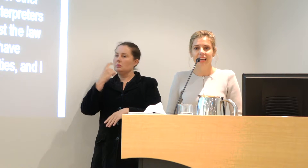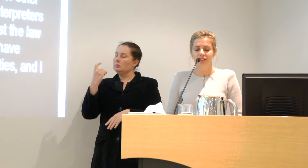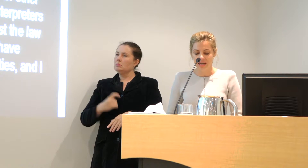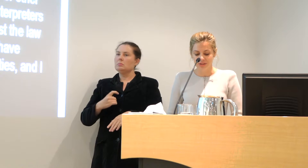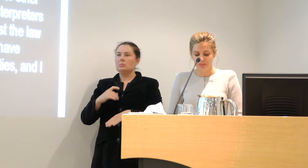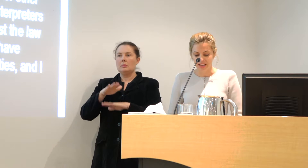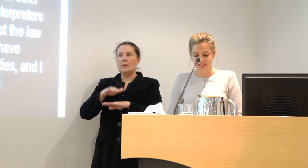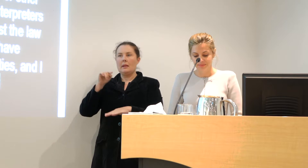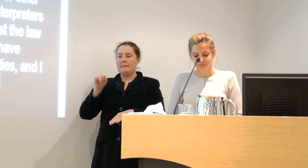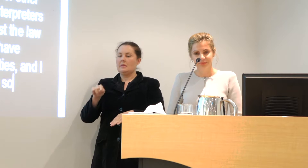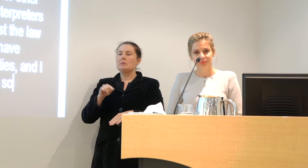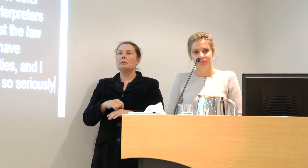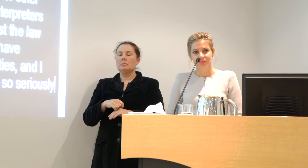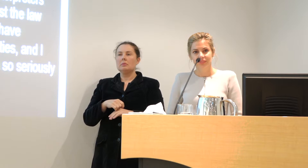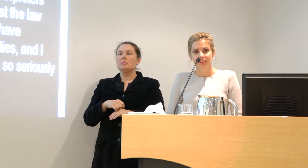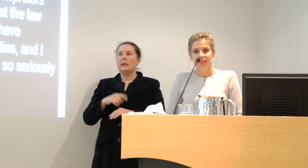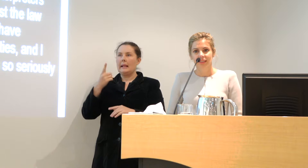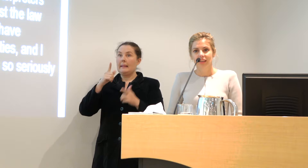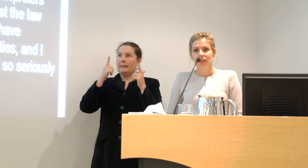and is a leader in that respect.